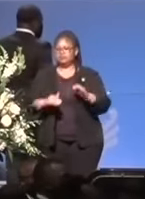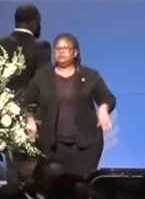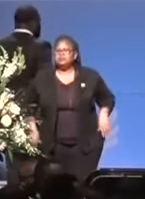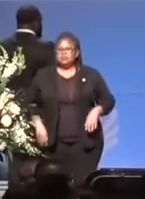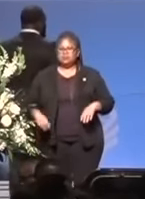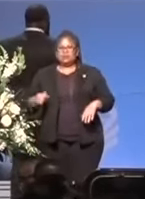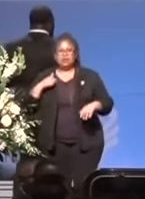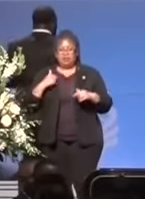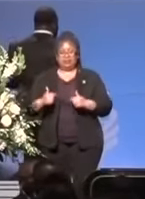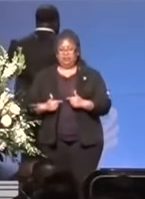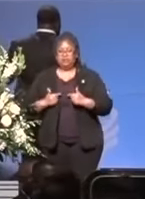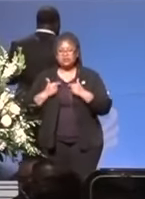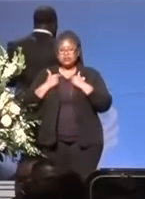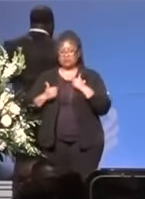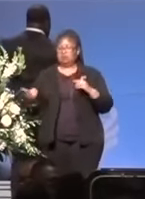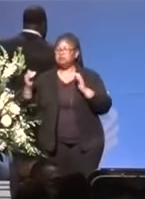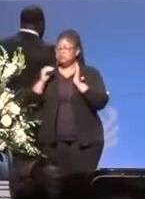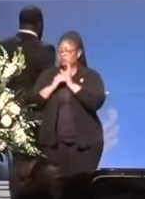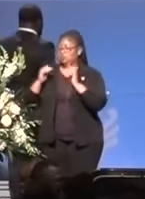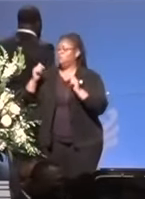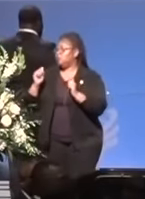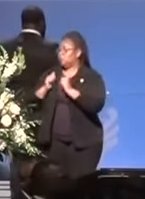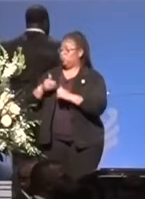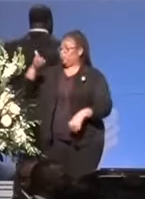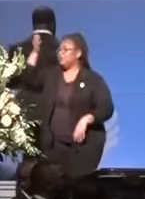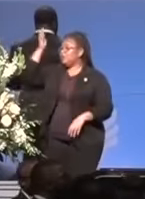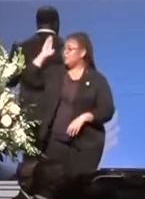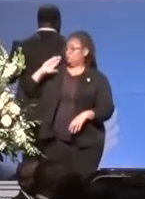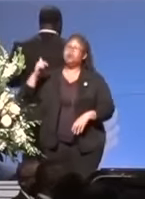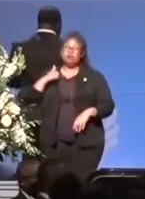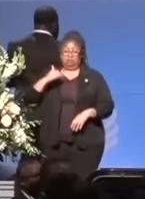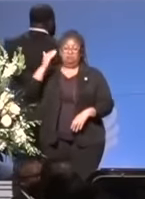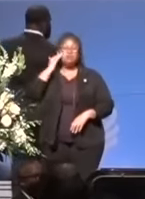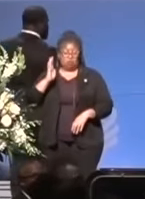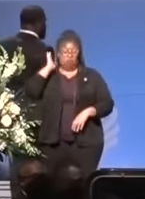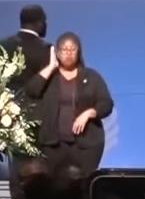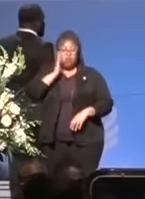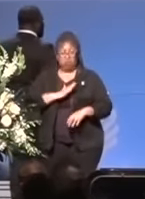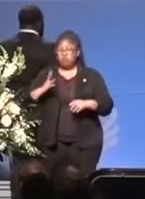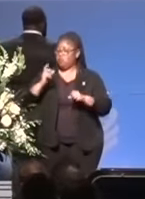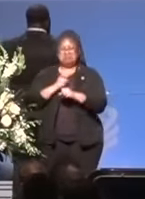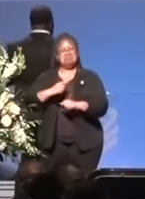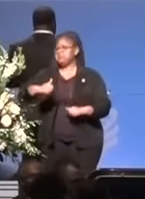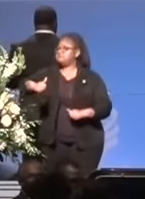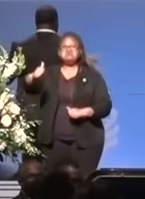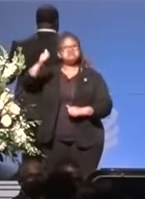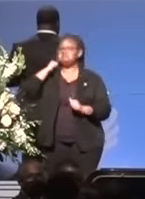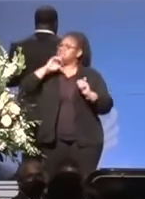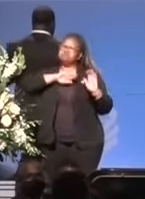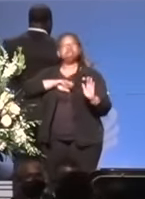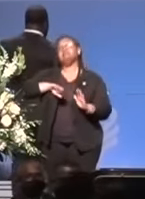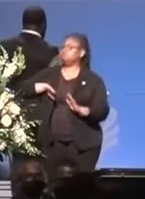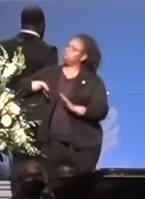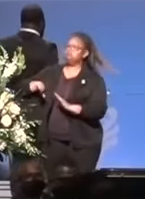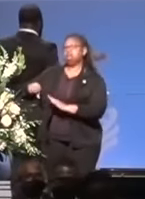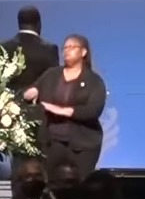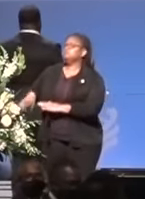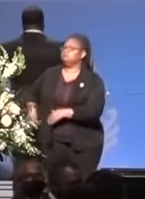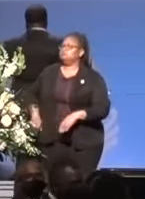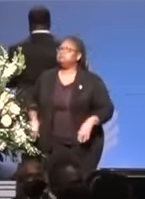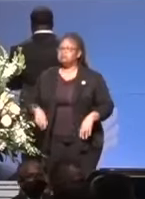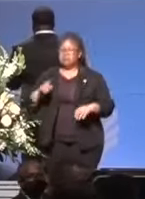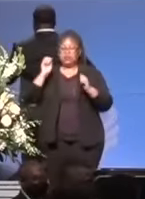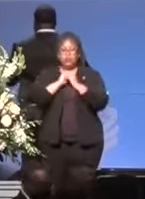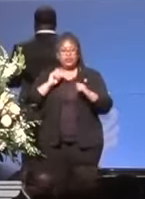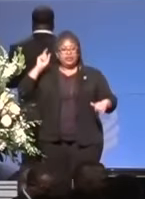And with the Lord, with the Lord, I know that I shall praise. I shall not. I shall not stray. And in